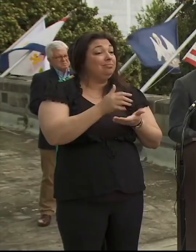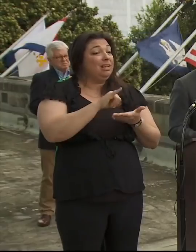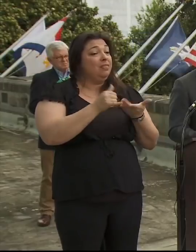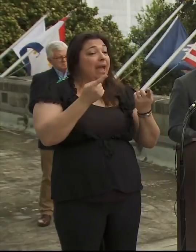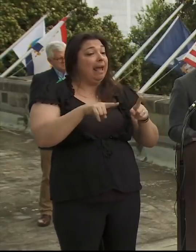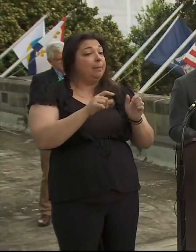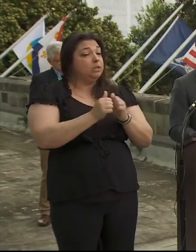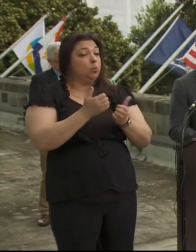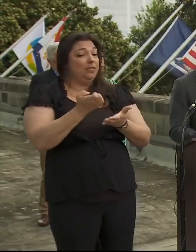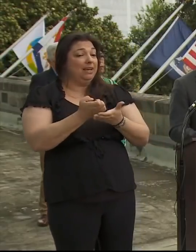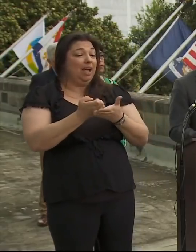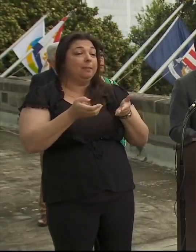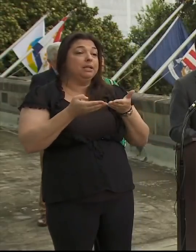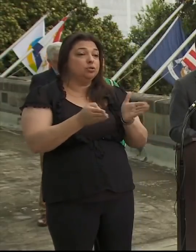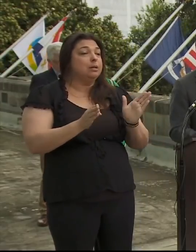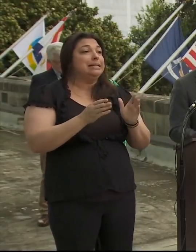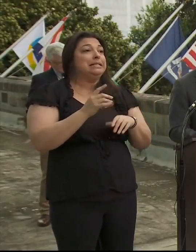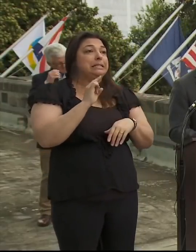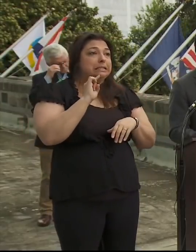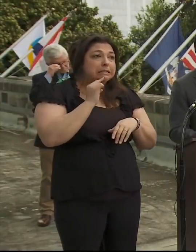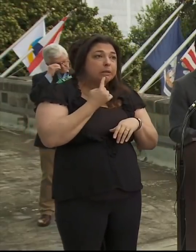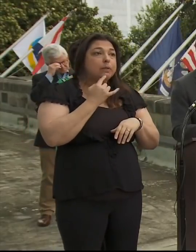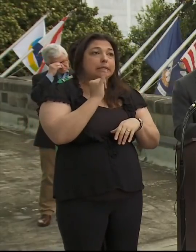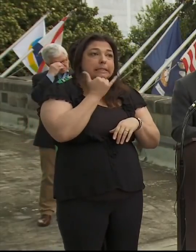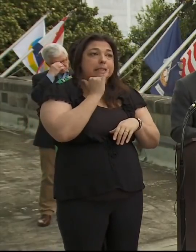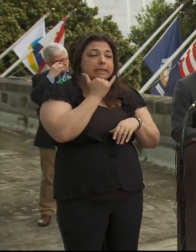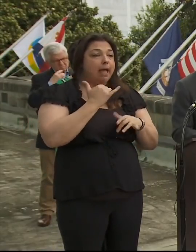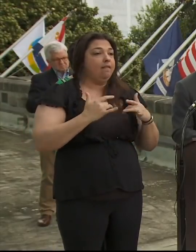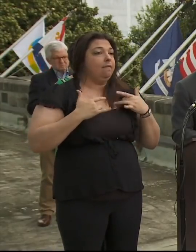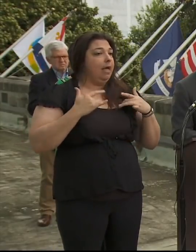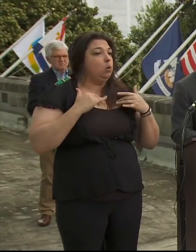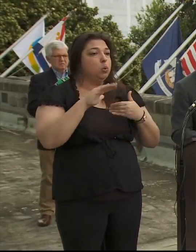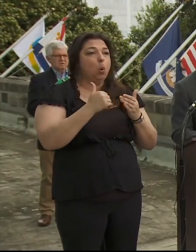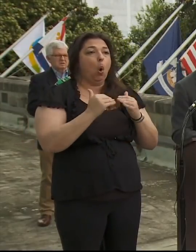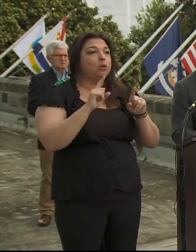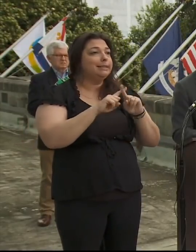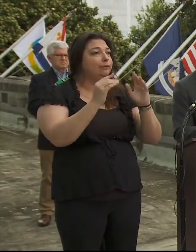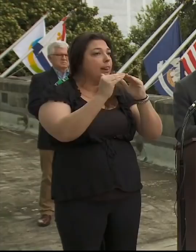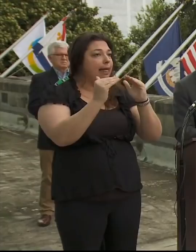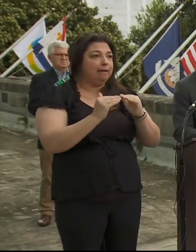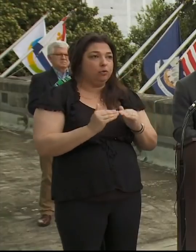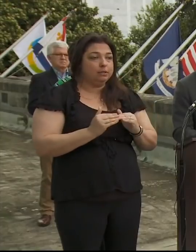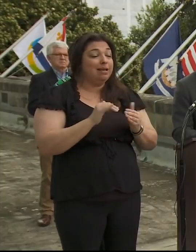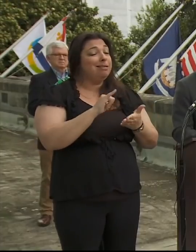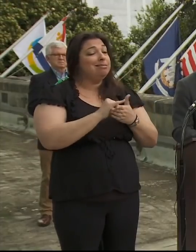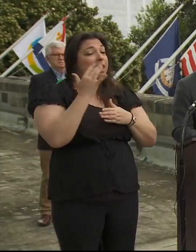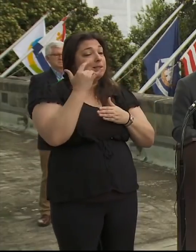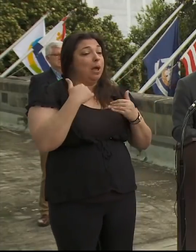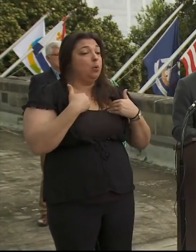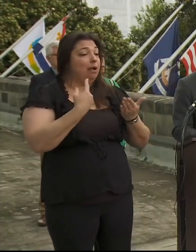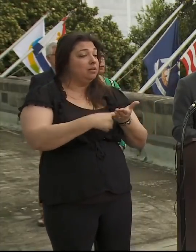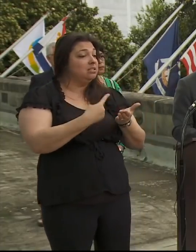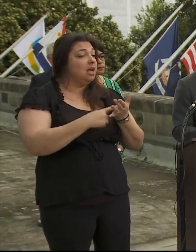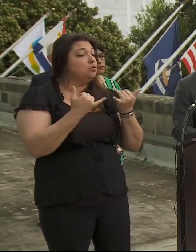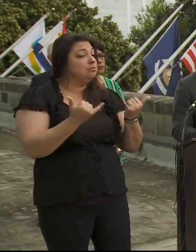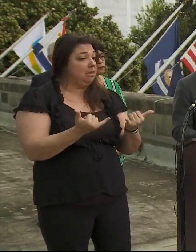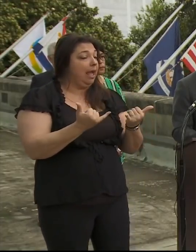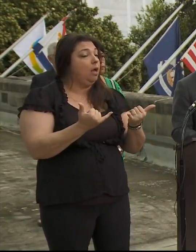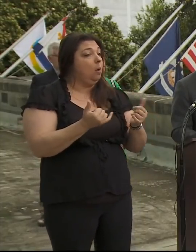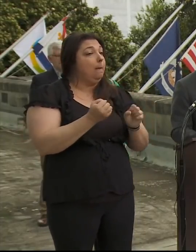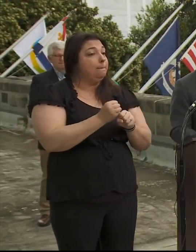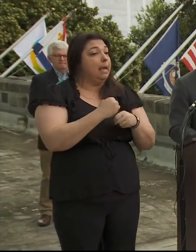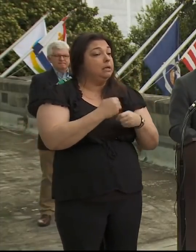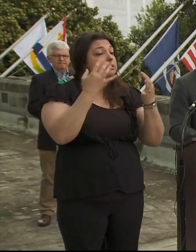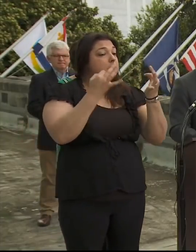in general, there is serious ramifications that's felt at every single level. And that's ultimately why we're having this discussion and making these